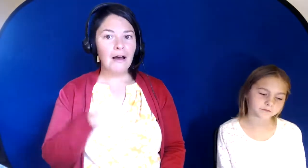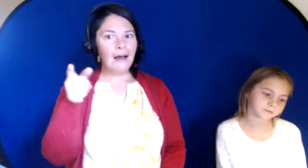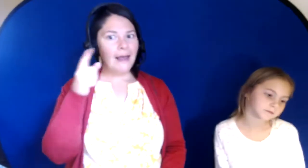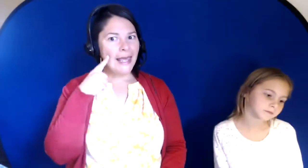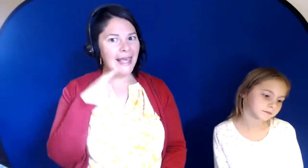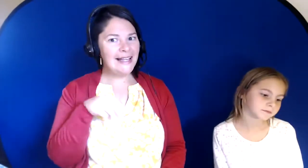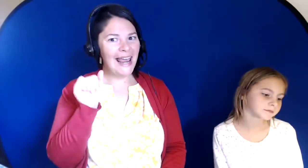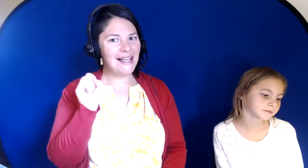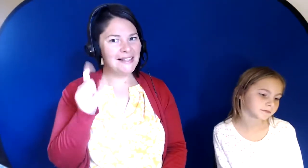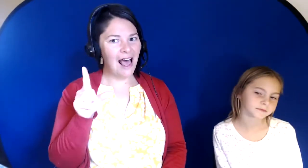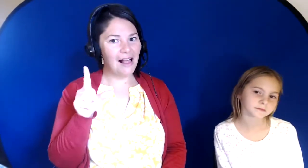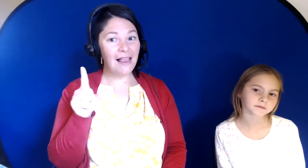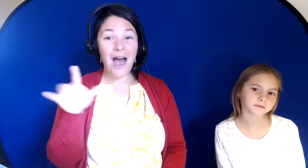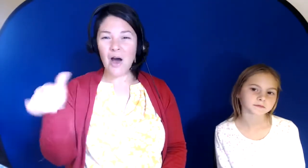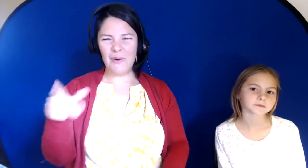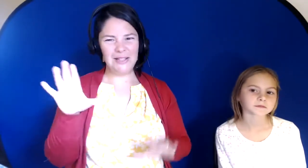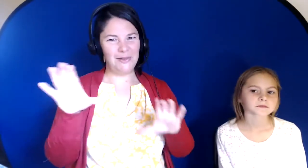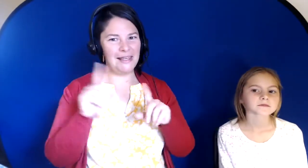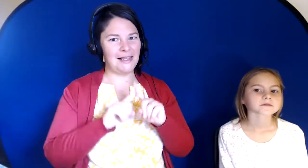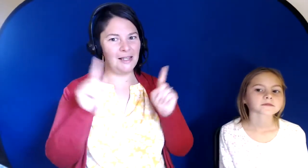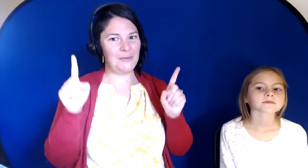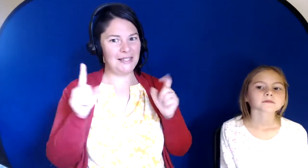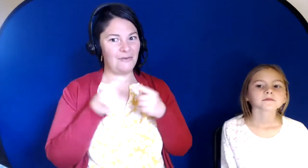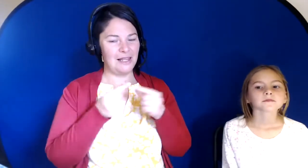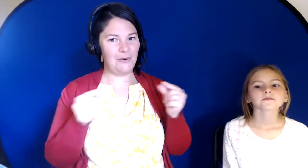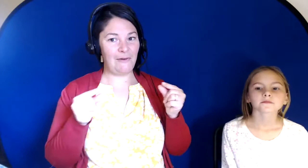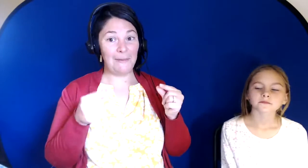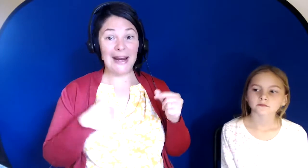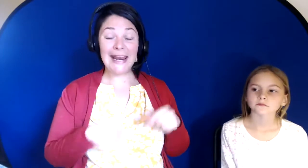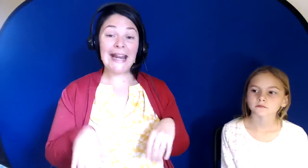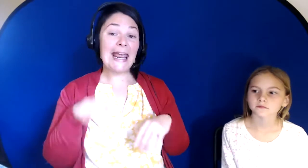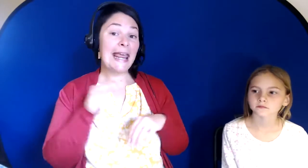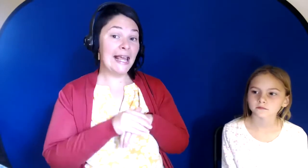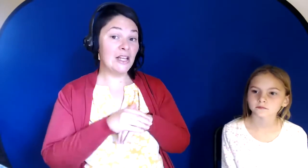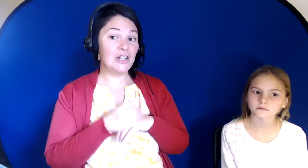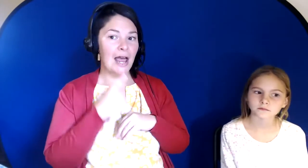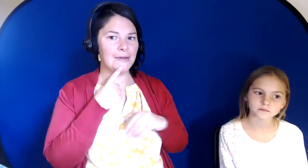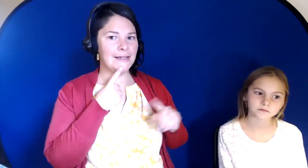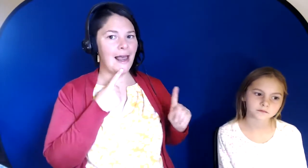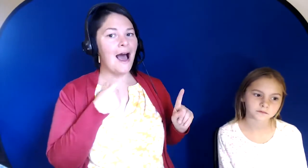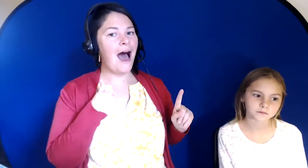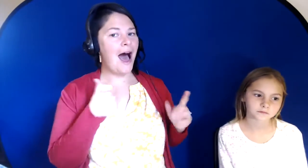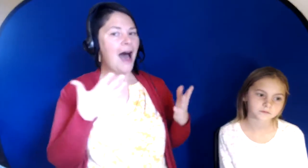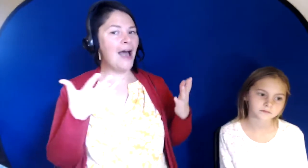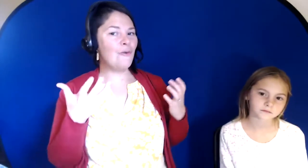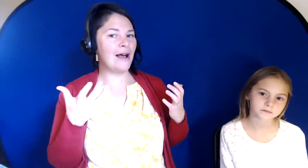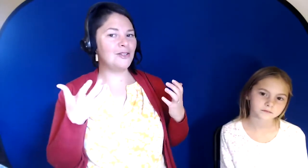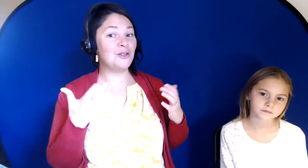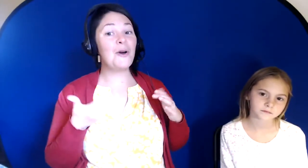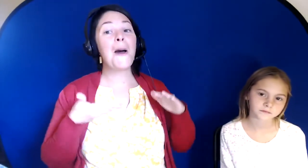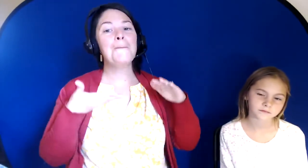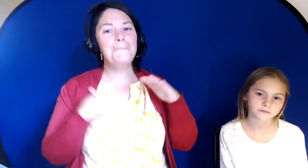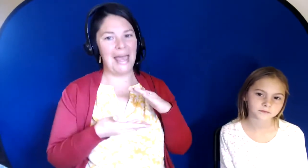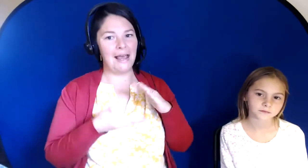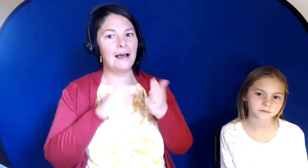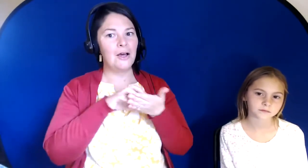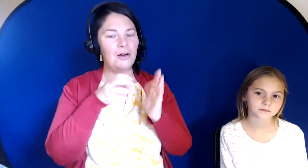in ASL, we do things a little bit differently with grammar. In English, I would say, I want to bake